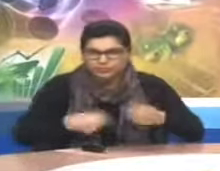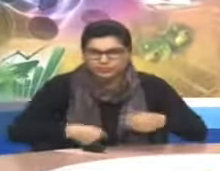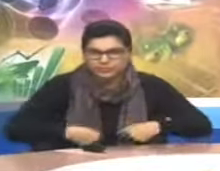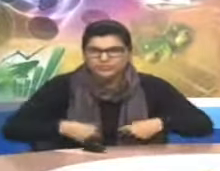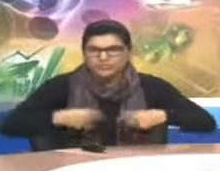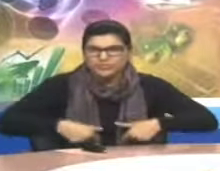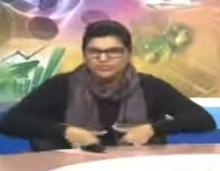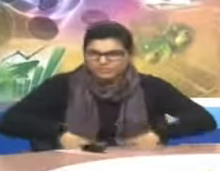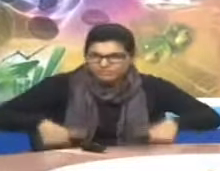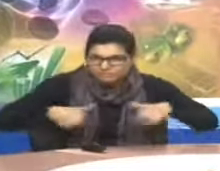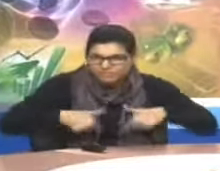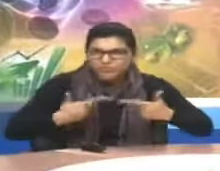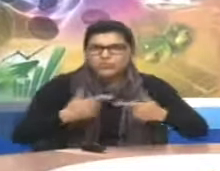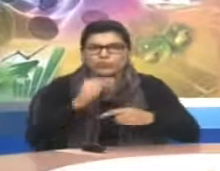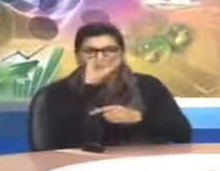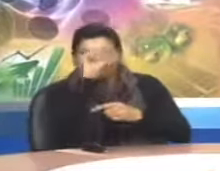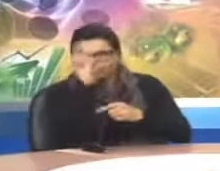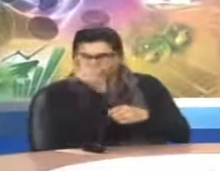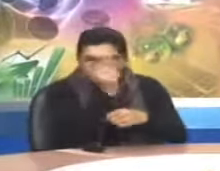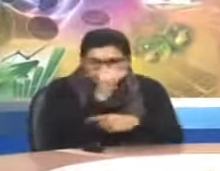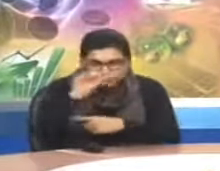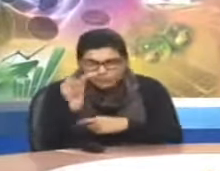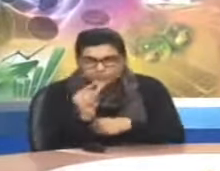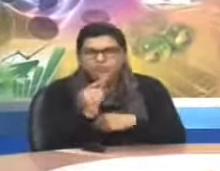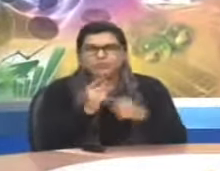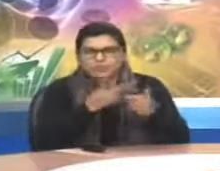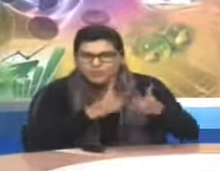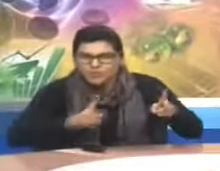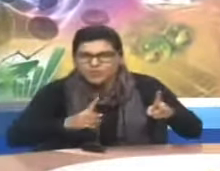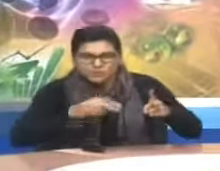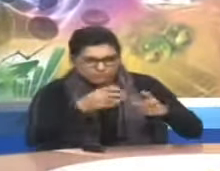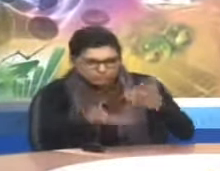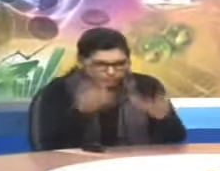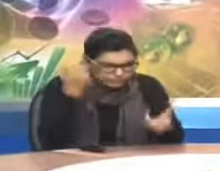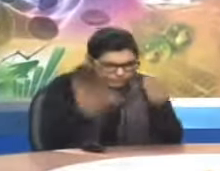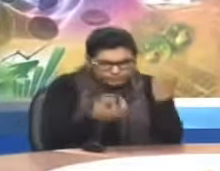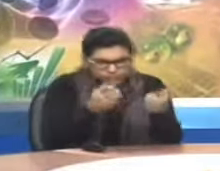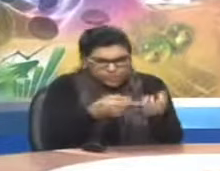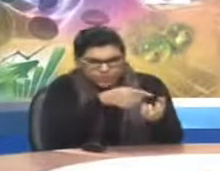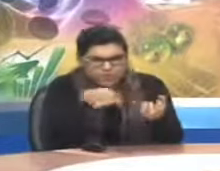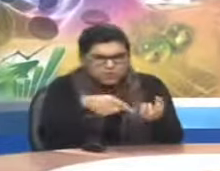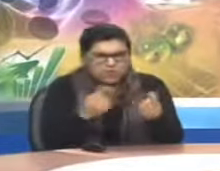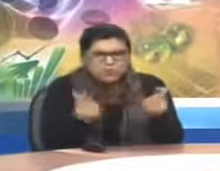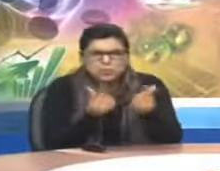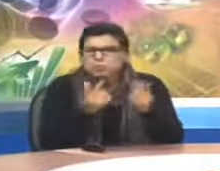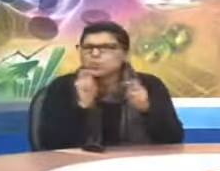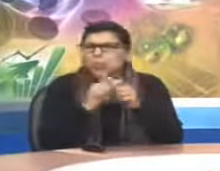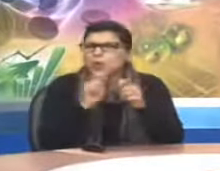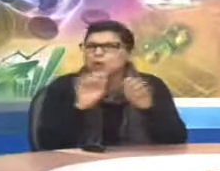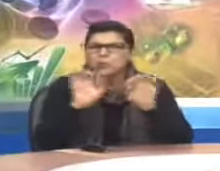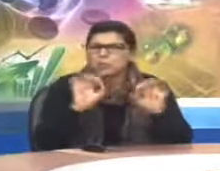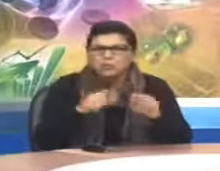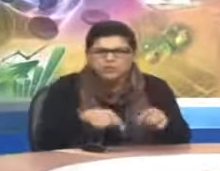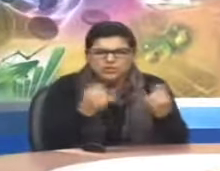like these include anatomical wastes, syringes, gauze, absorbents,